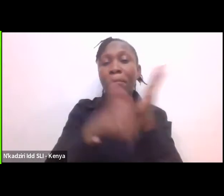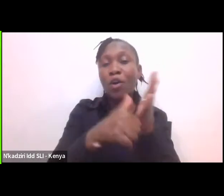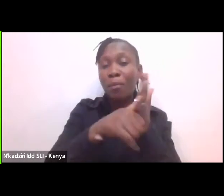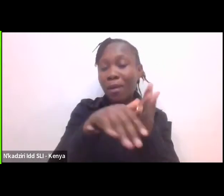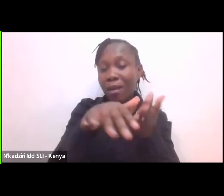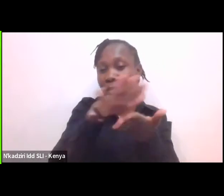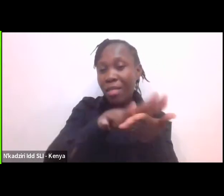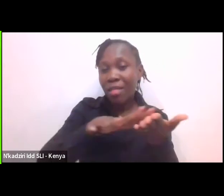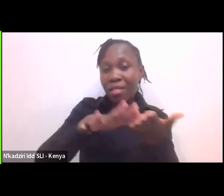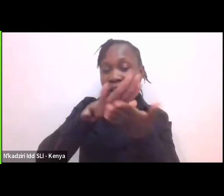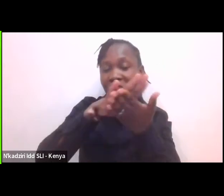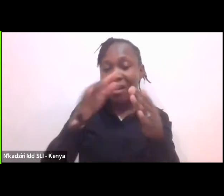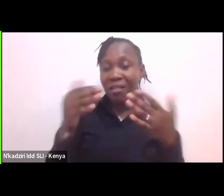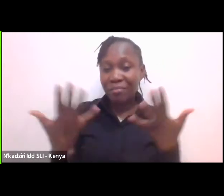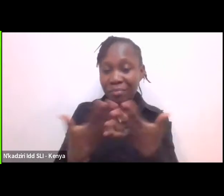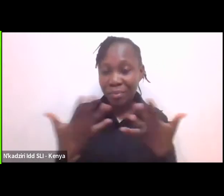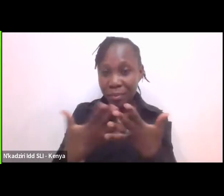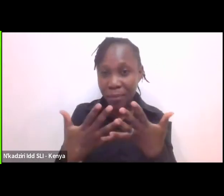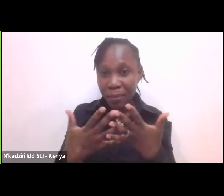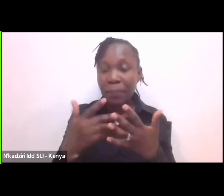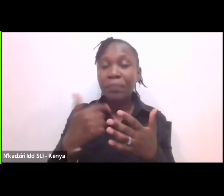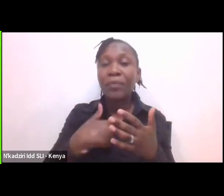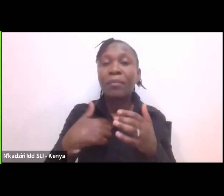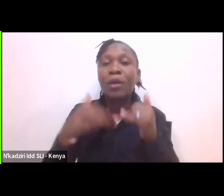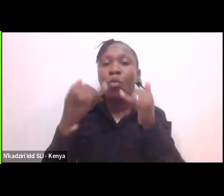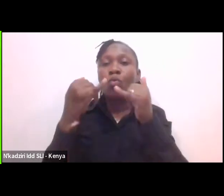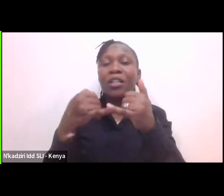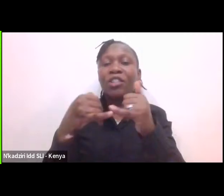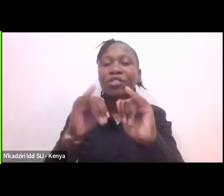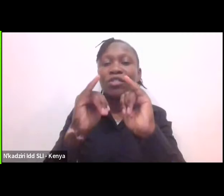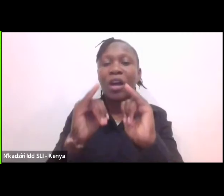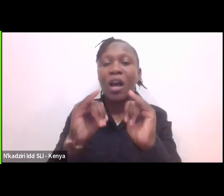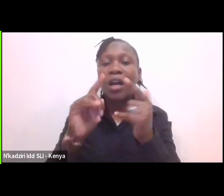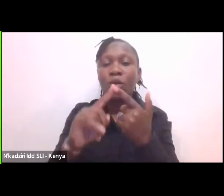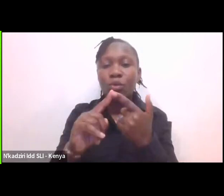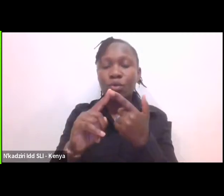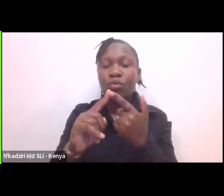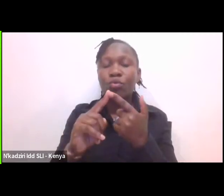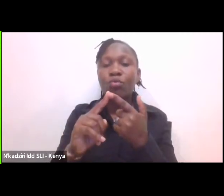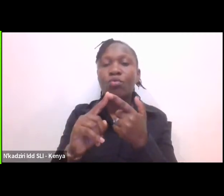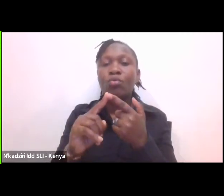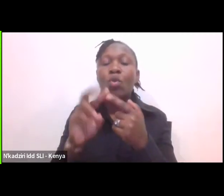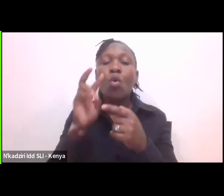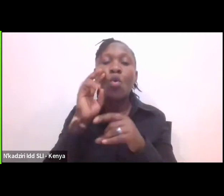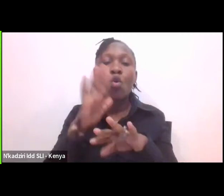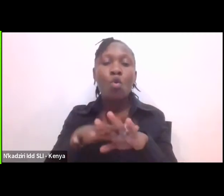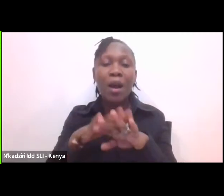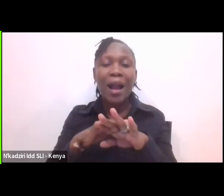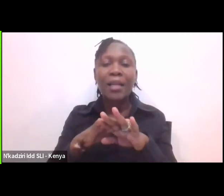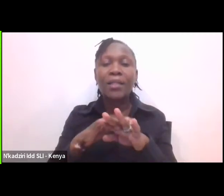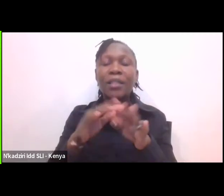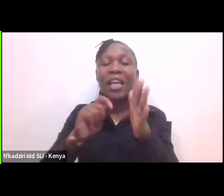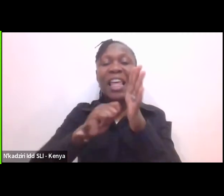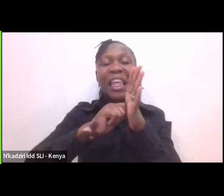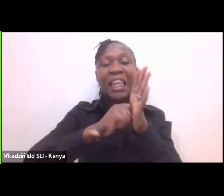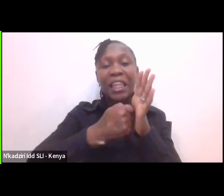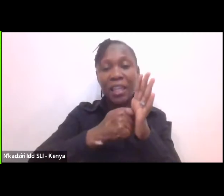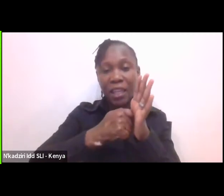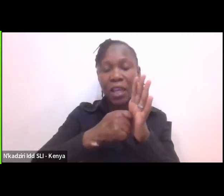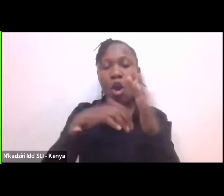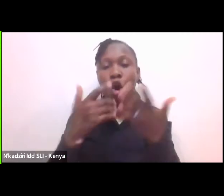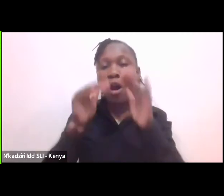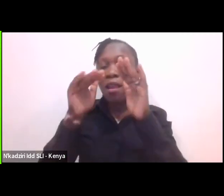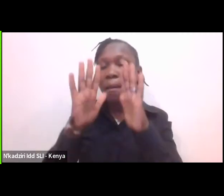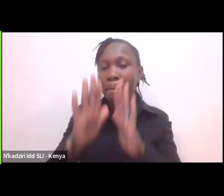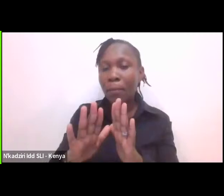what I shall do is try to tease out some key approaches for you when you create a